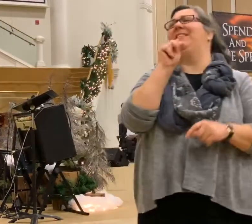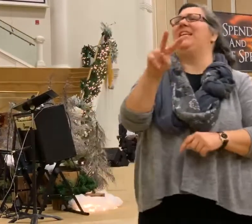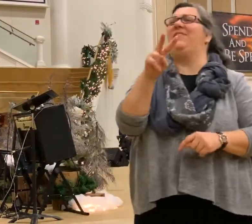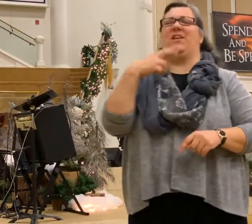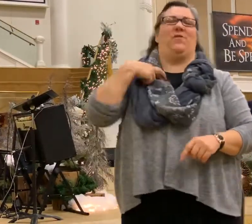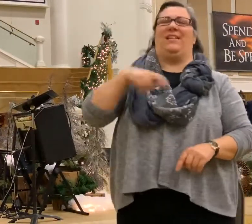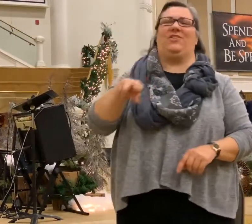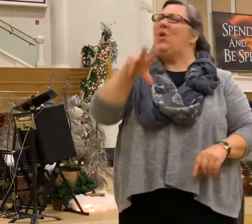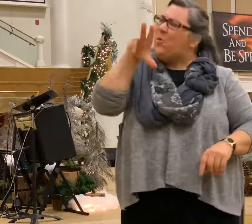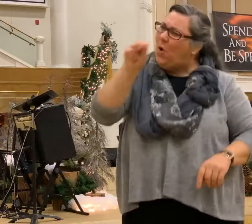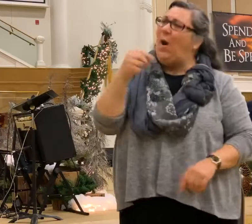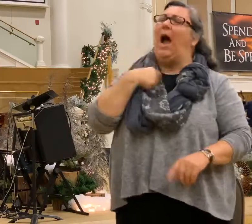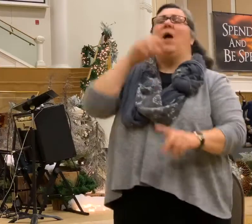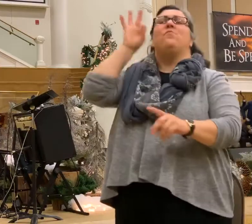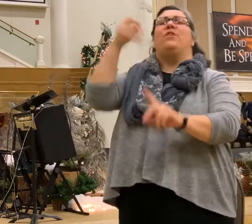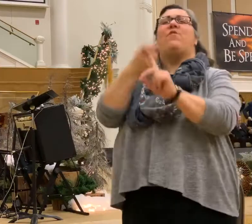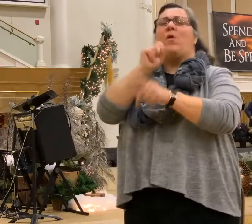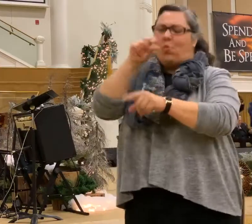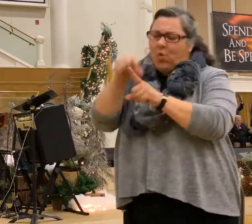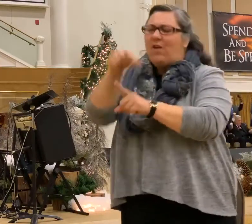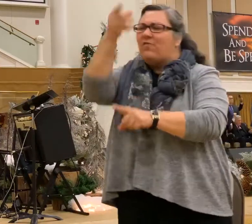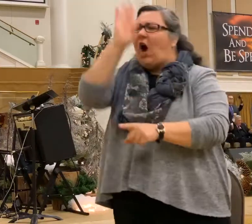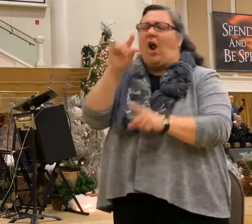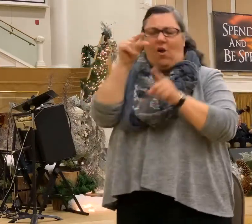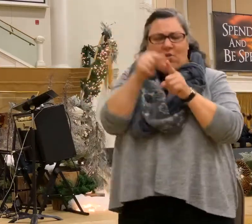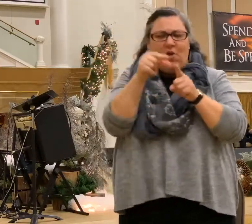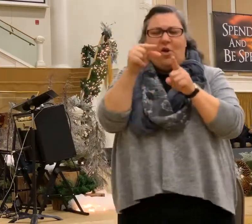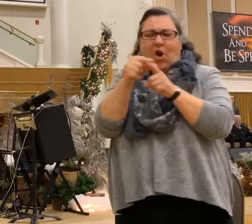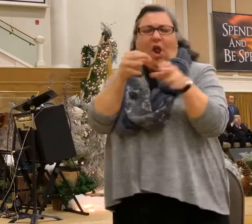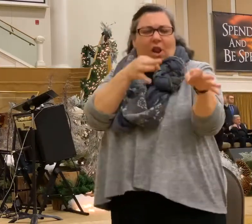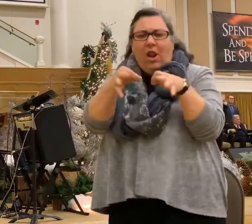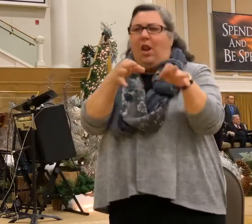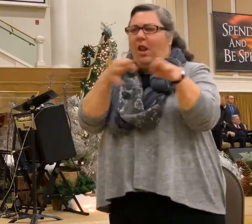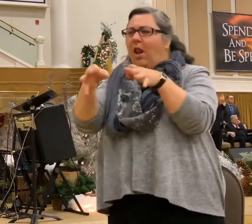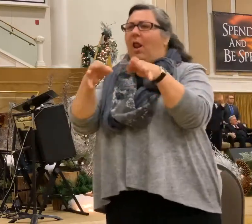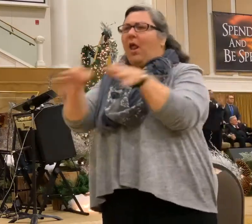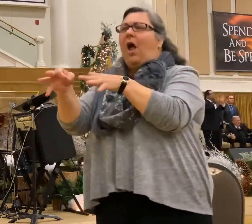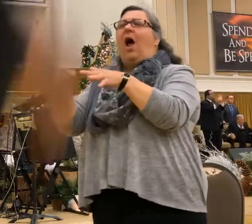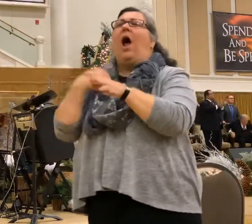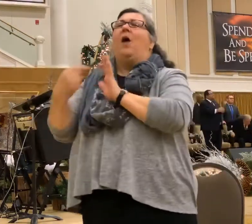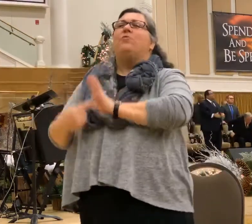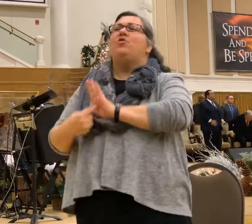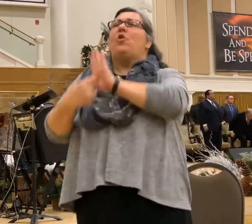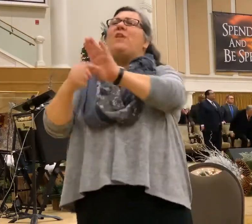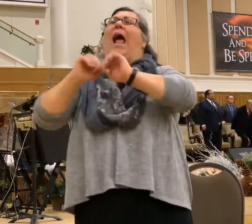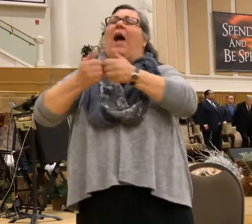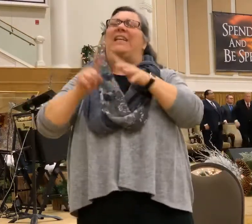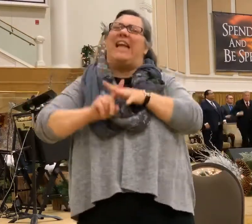Out of the Word of God. I'm going verse by verse. I'm giving you the way out of your